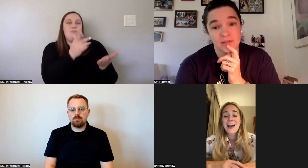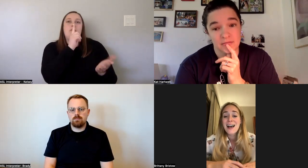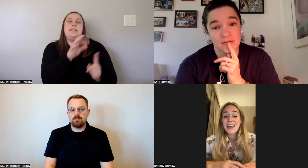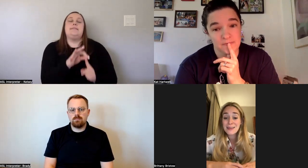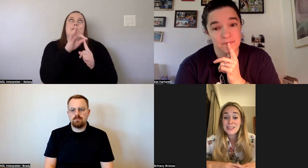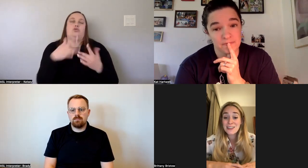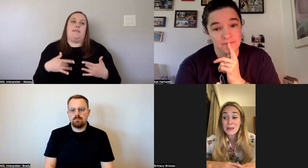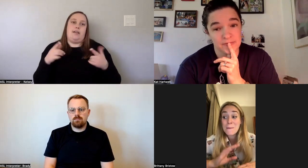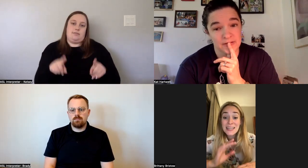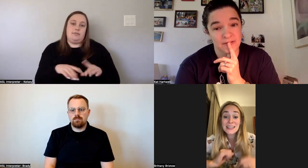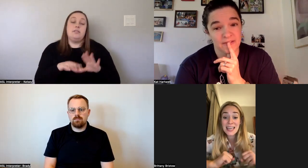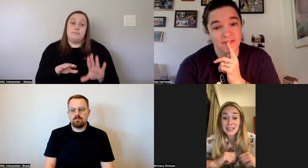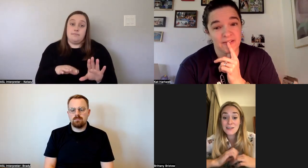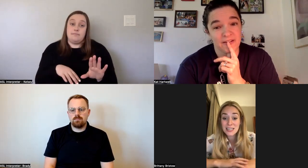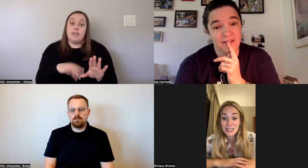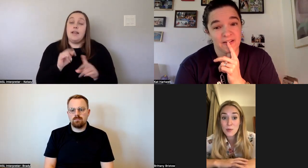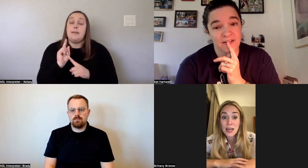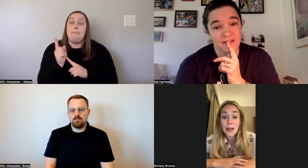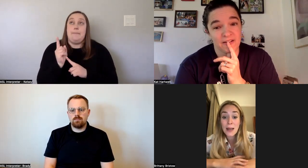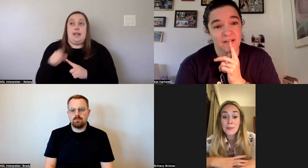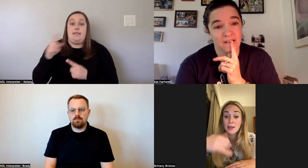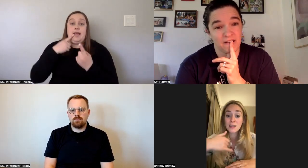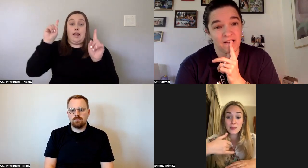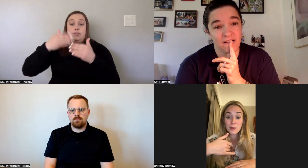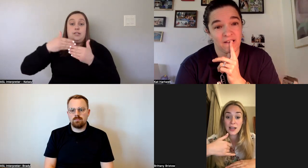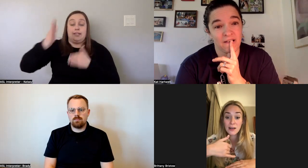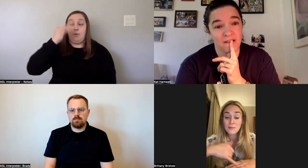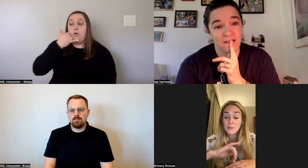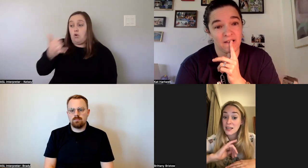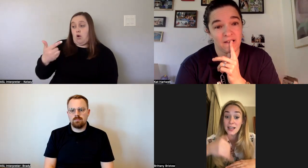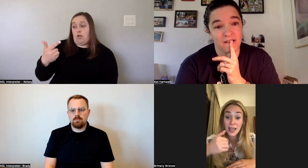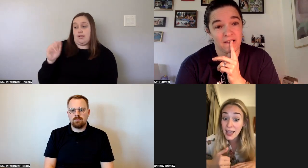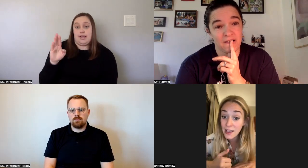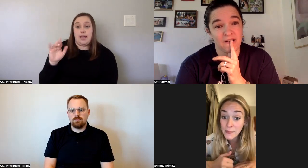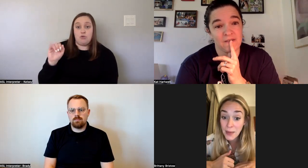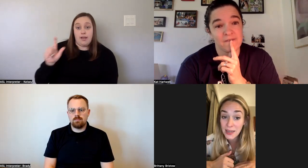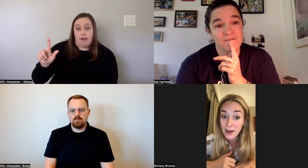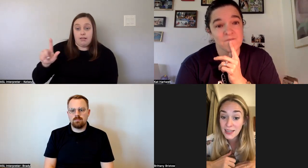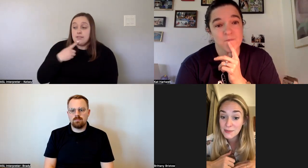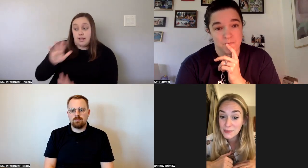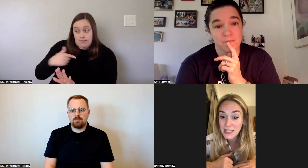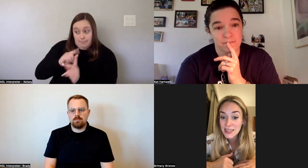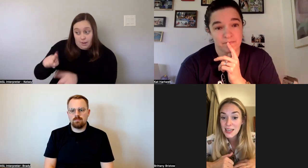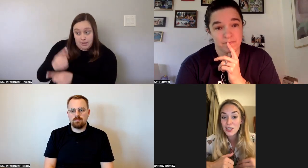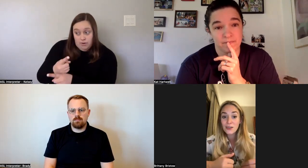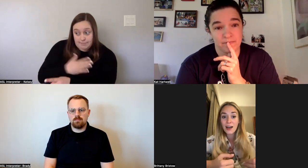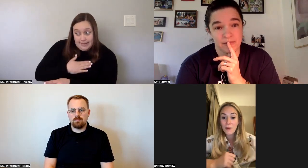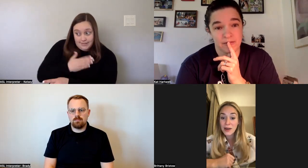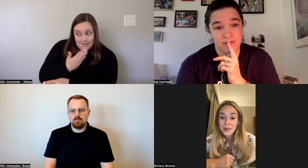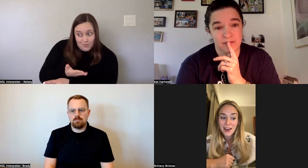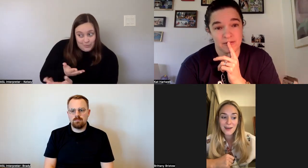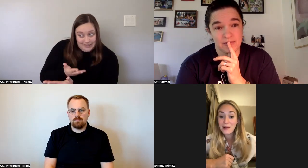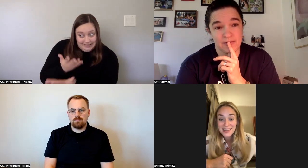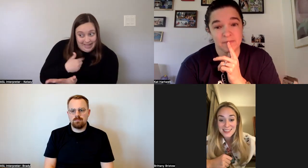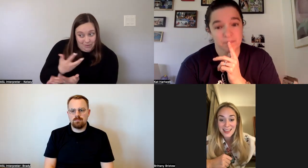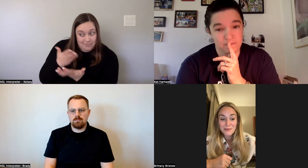And let me tell you, the minute they announce the next one, I'm going to be calling Gabrielle and being like, hey, I'm coming, right? Please and thank you. I want